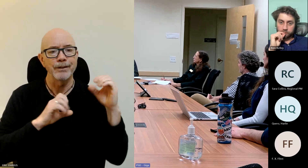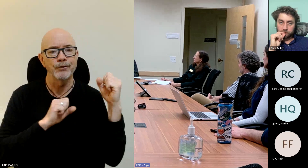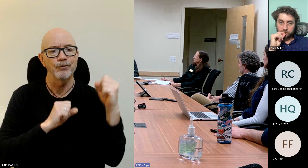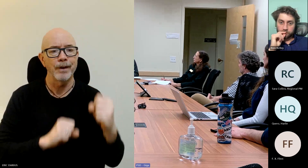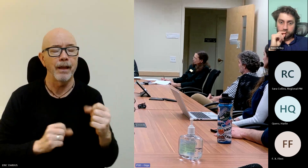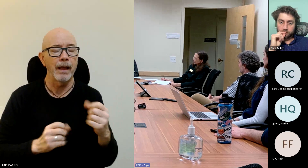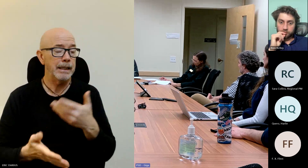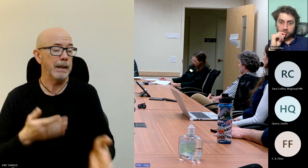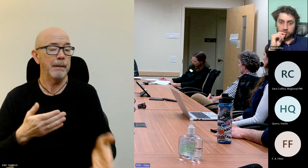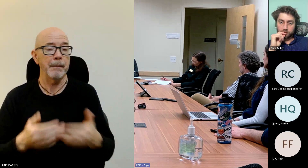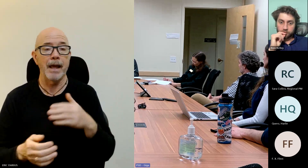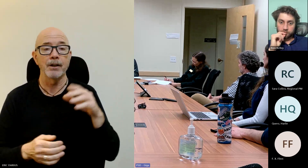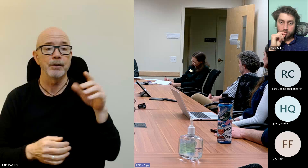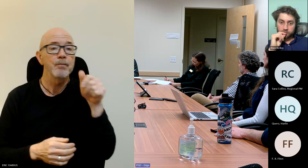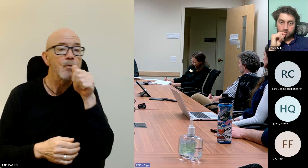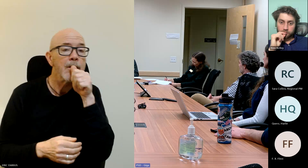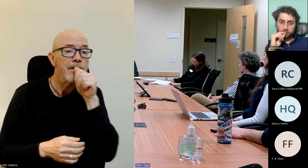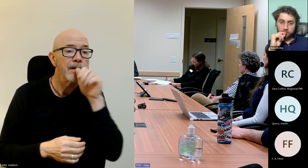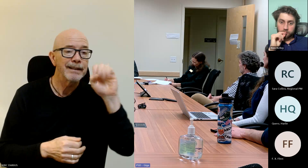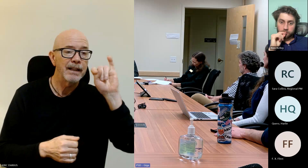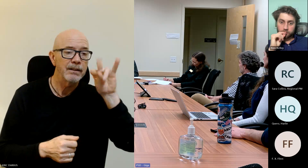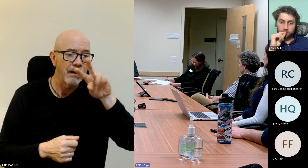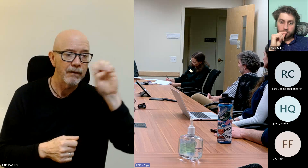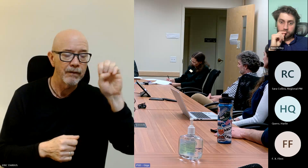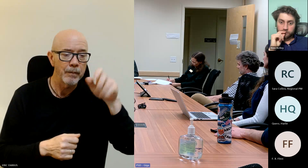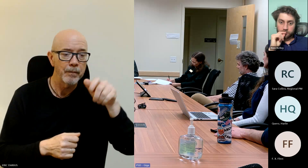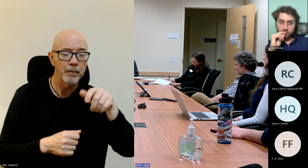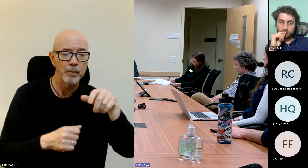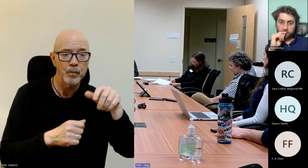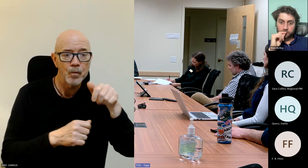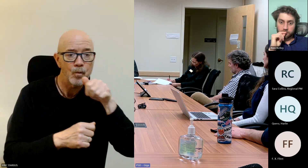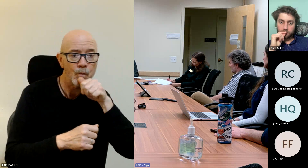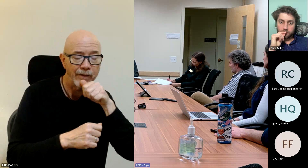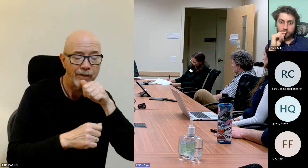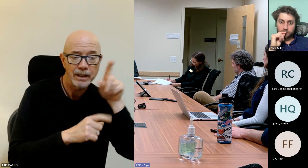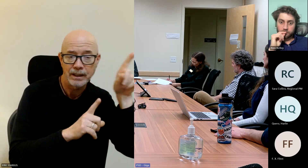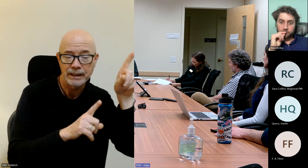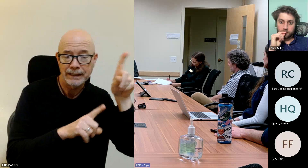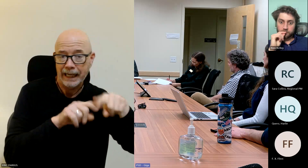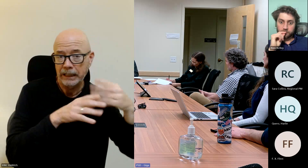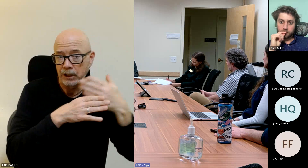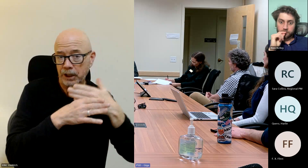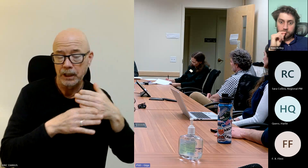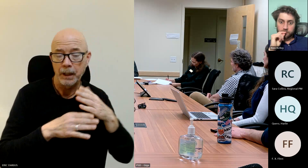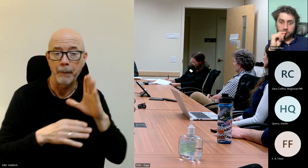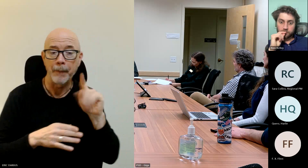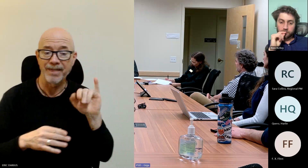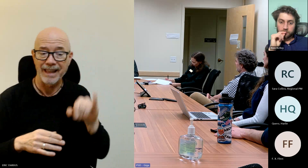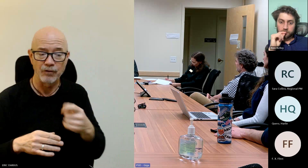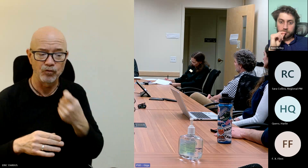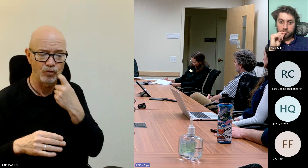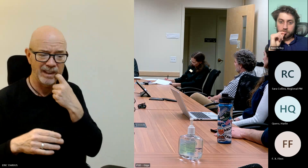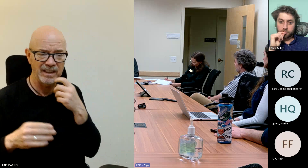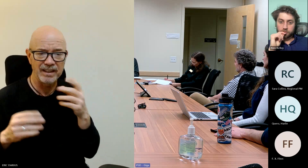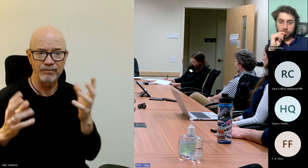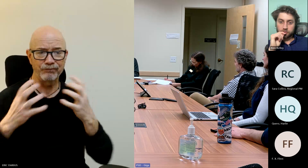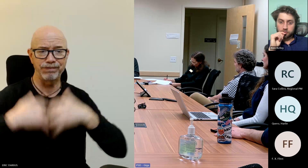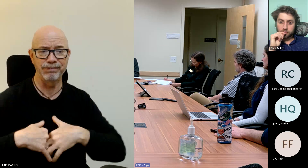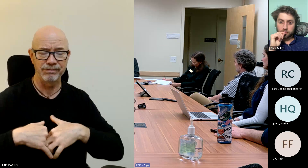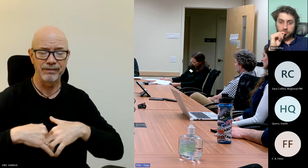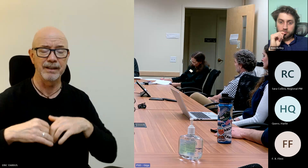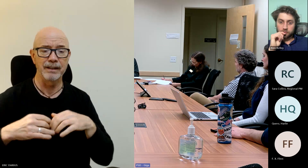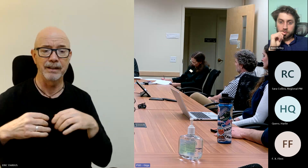it's executive privilege or not, how to prevent and what did we learn from this massive outage of the too